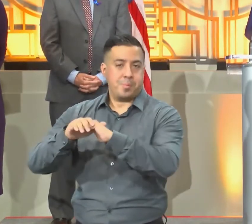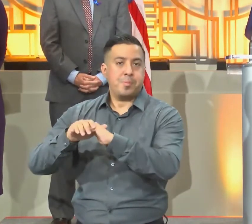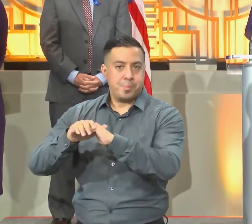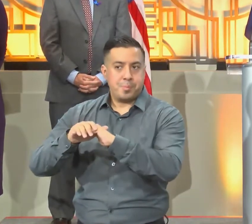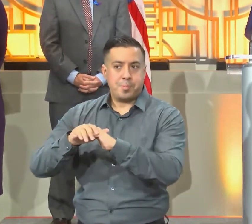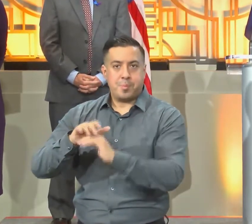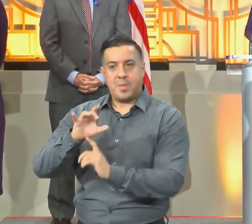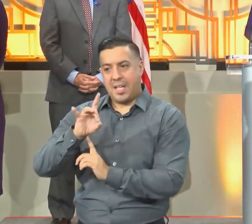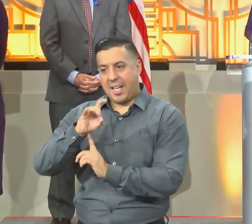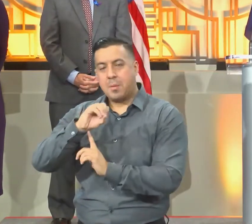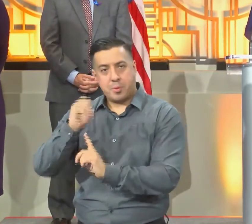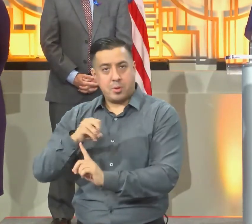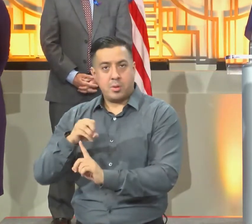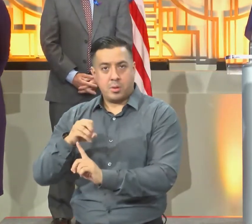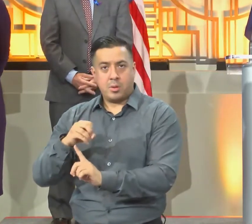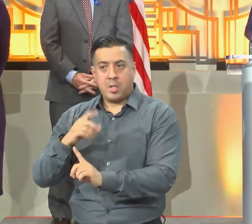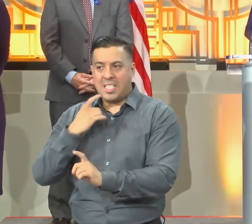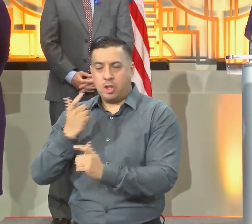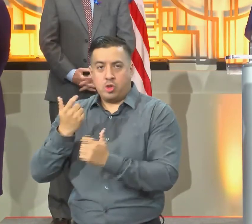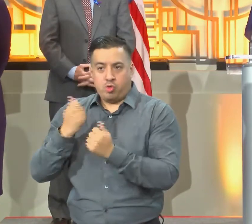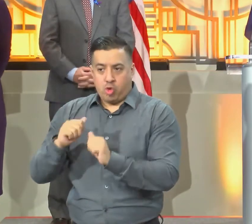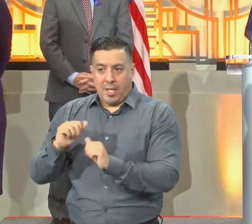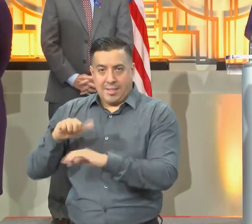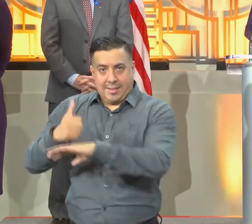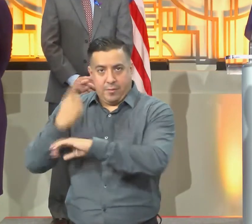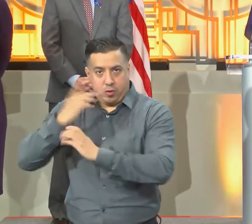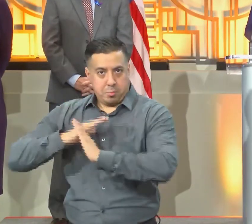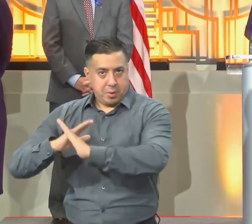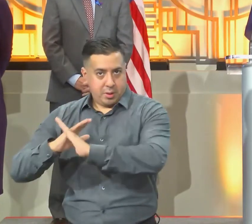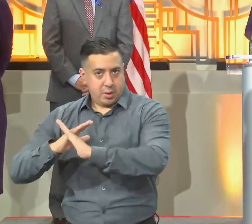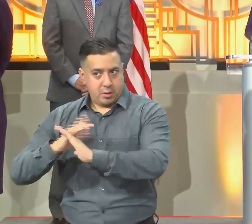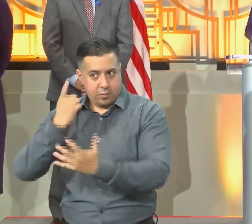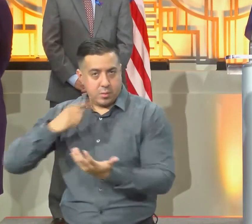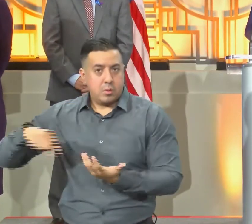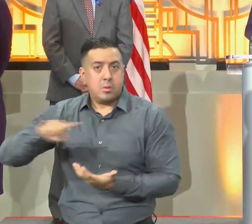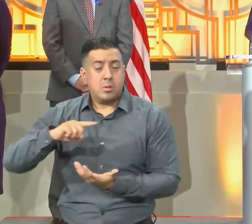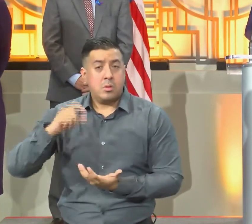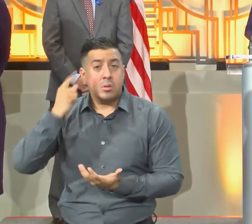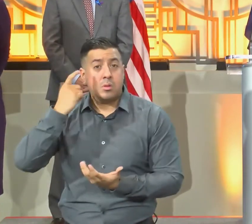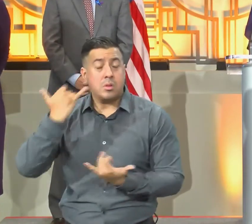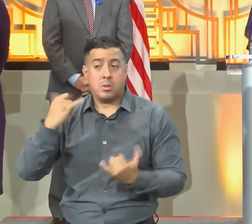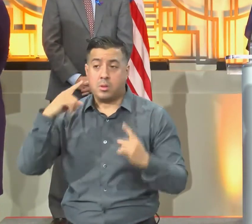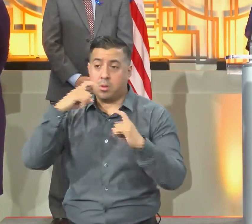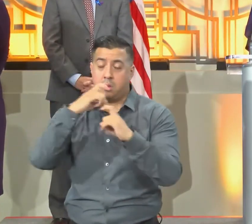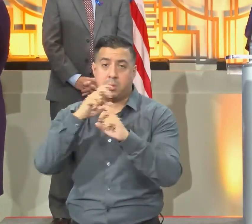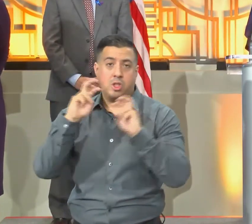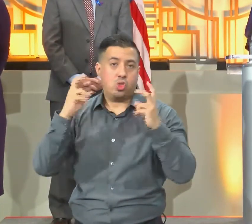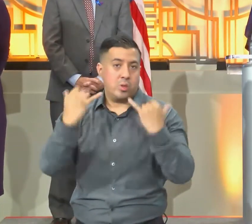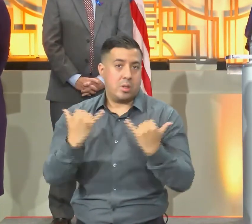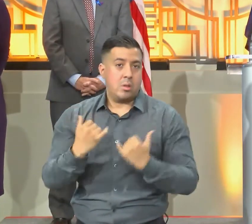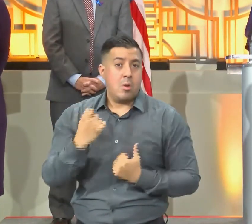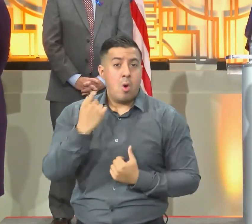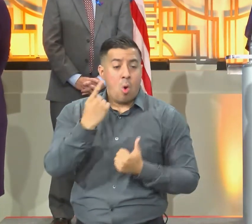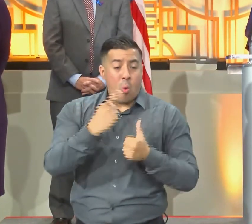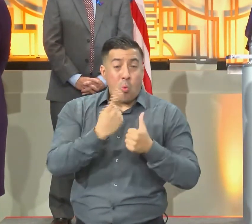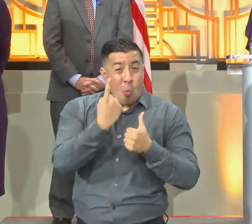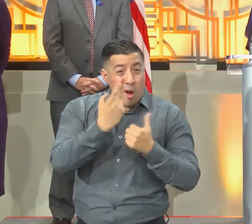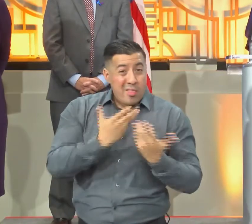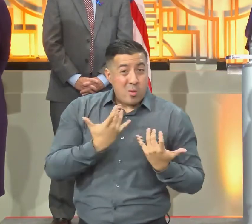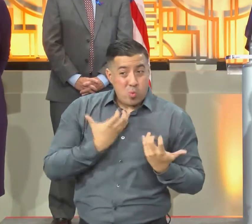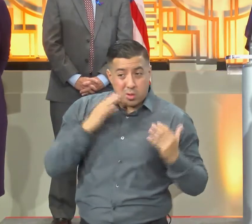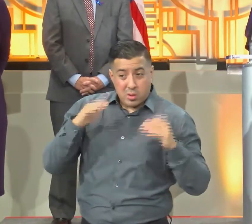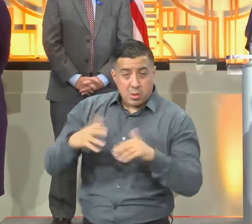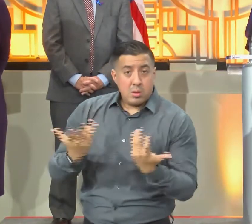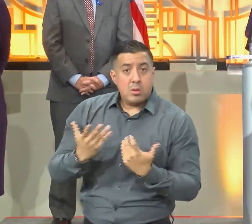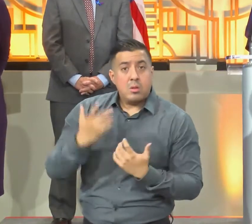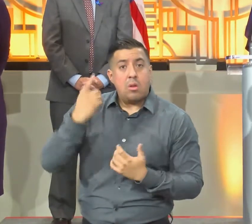requests for protective orders. While there is a complexity to this issue, one thing we want to focus on is the